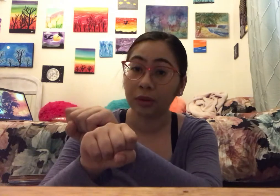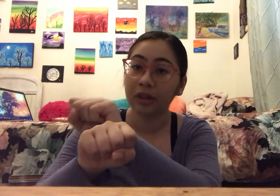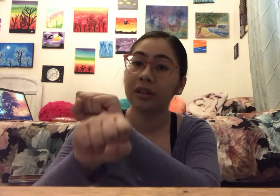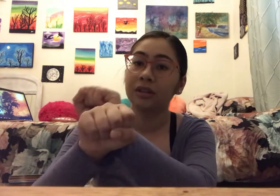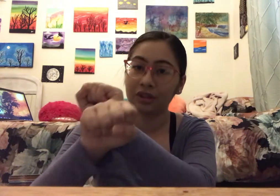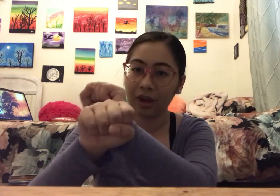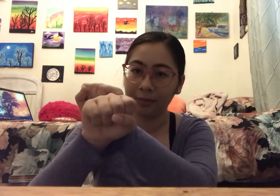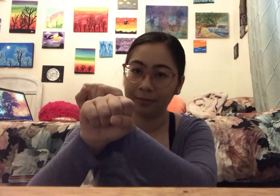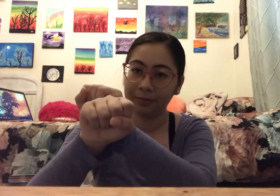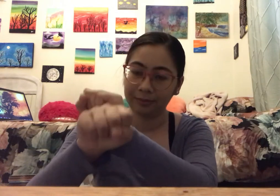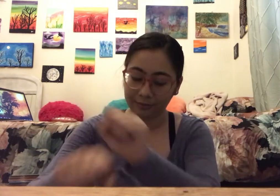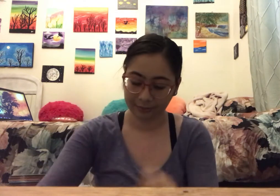work, job.